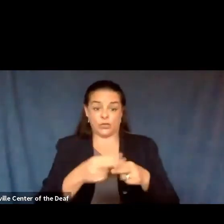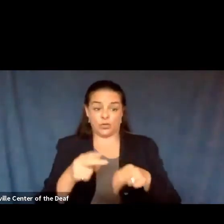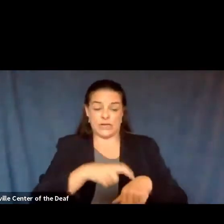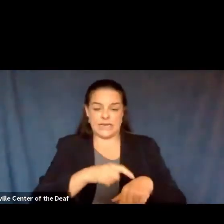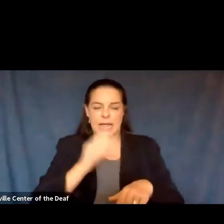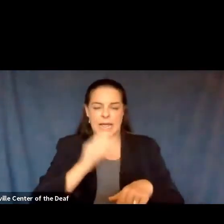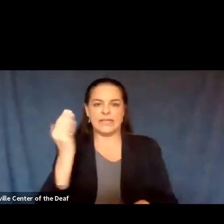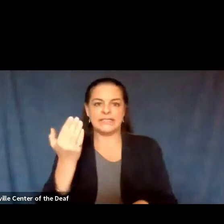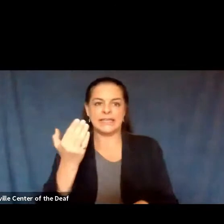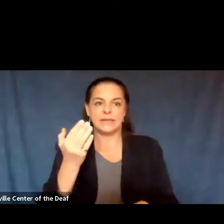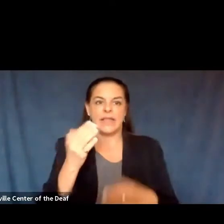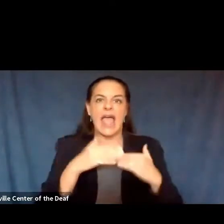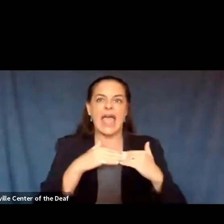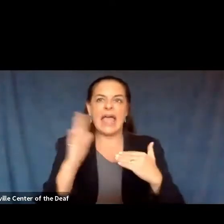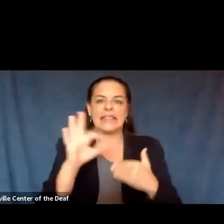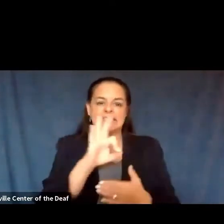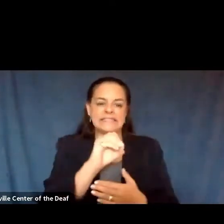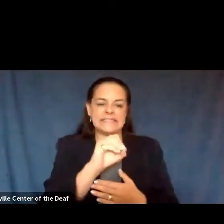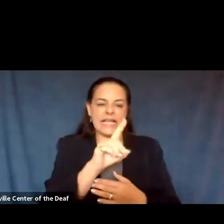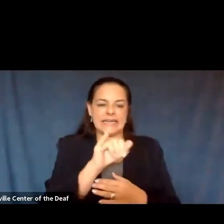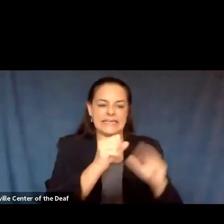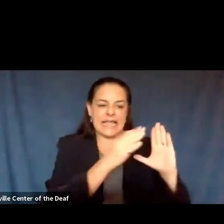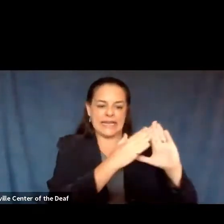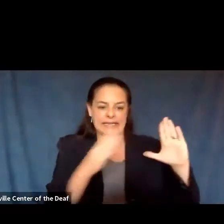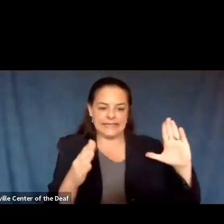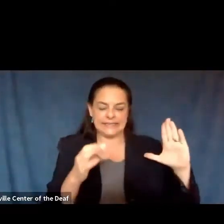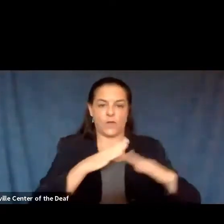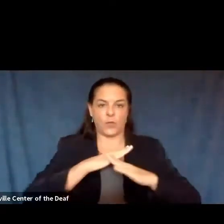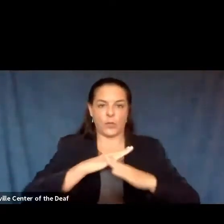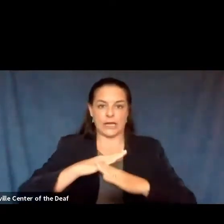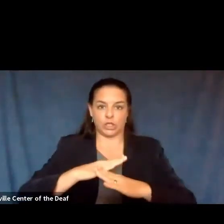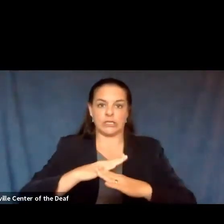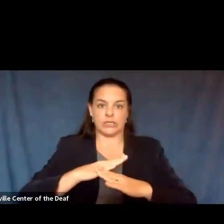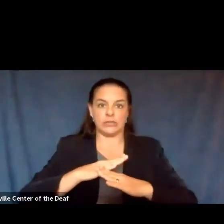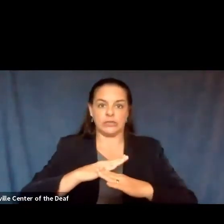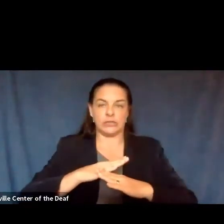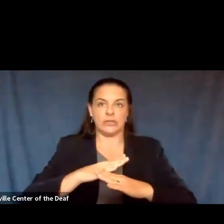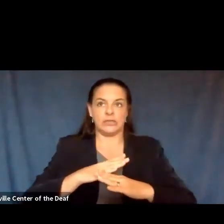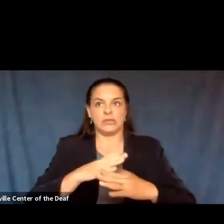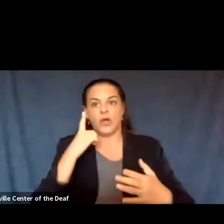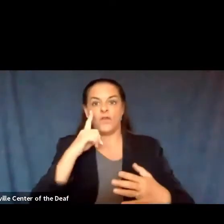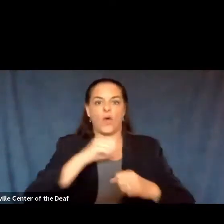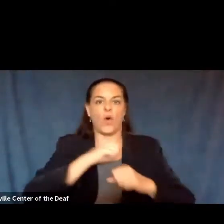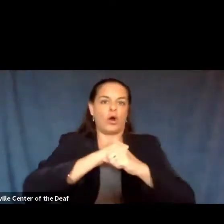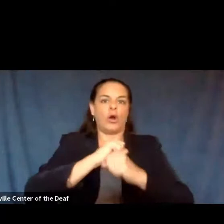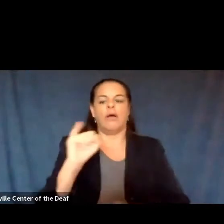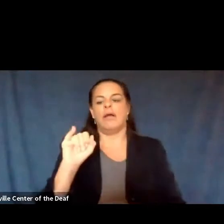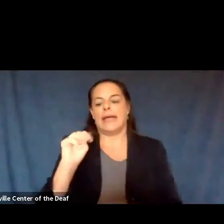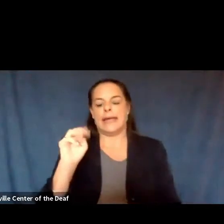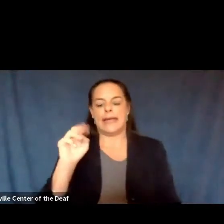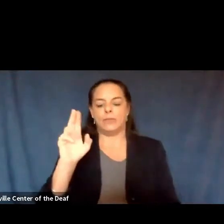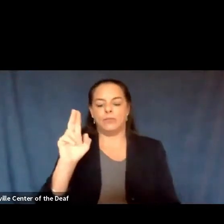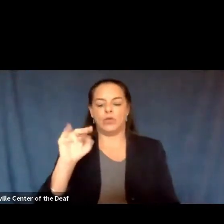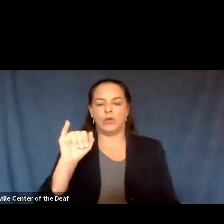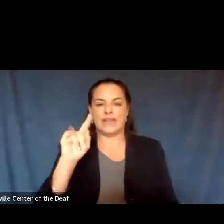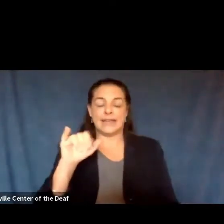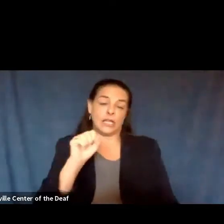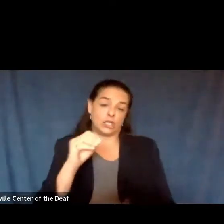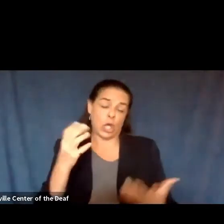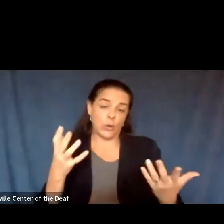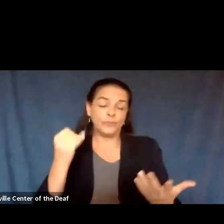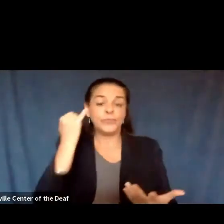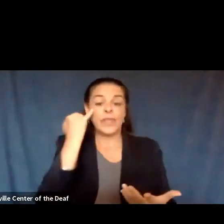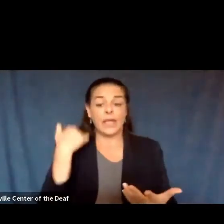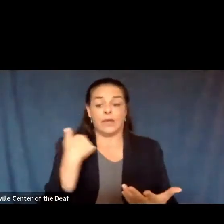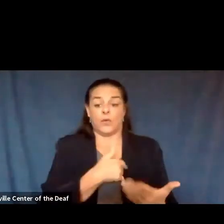it looks like there's at least 90 days of protection there for immunity. So that's that. If we